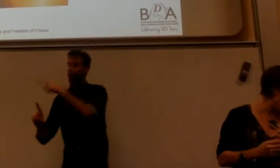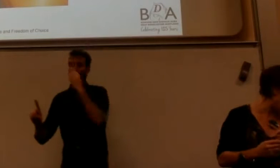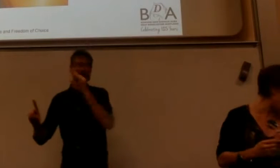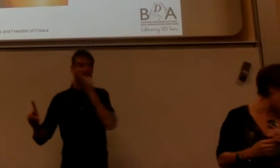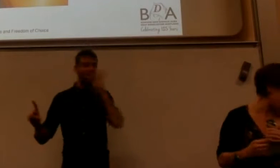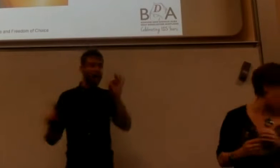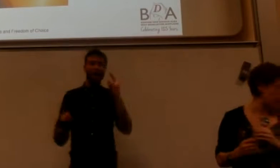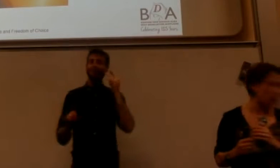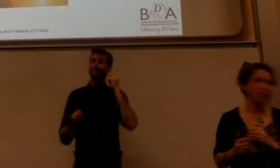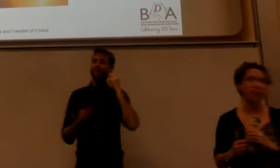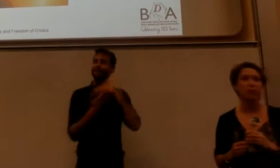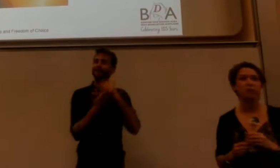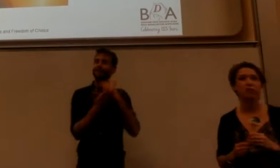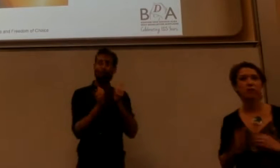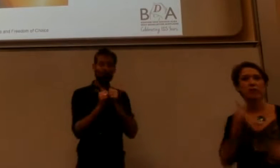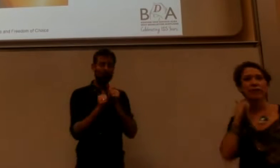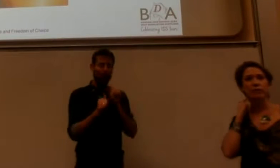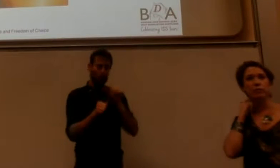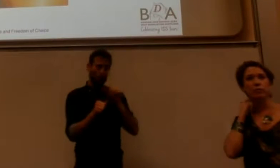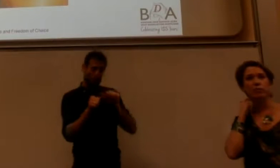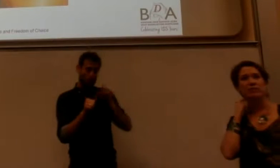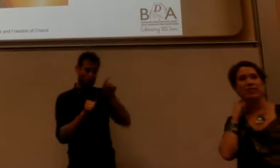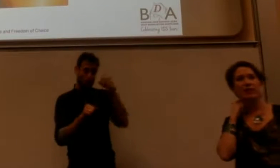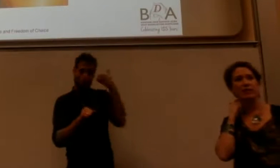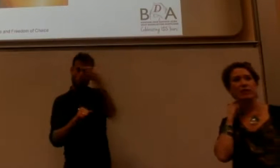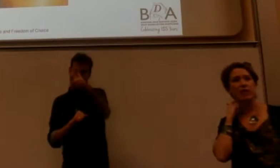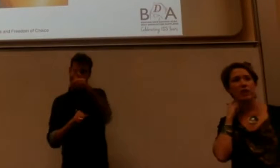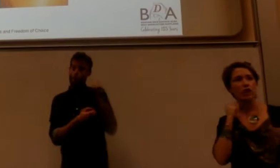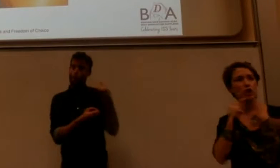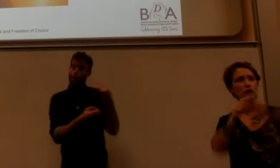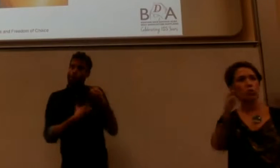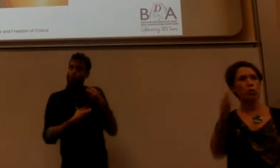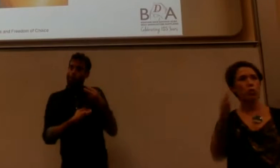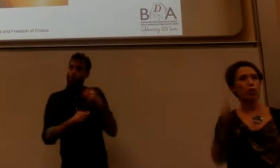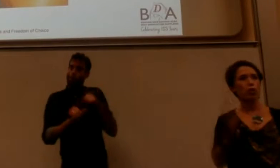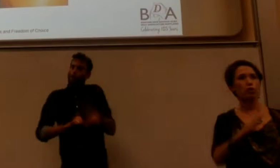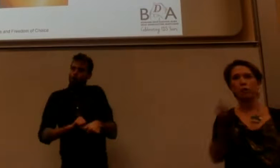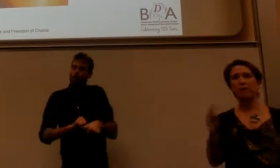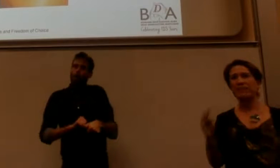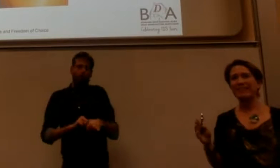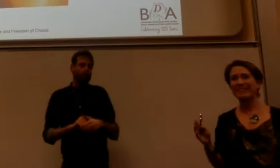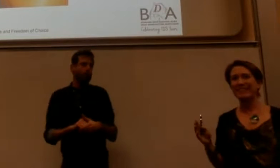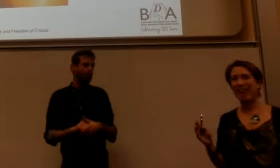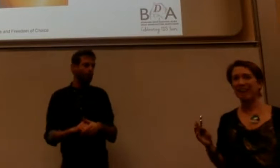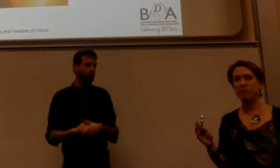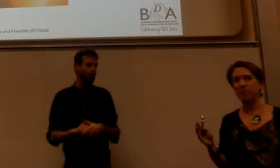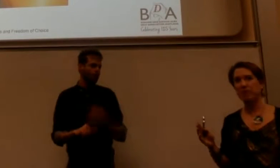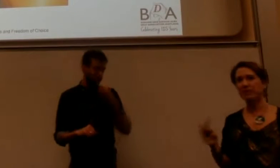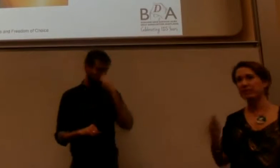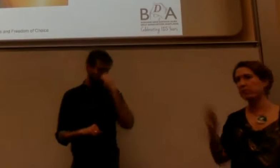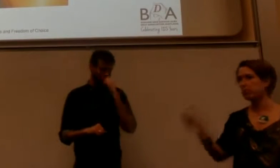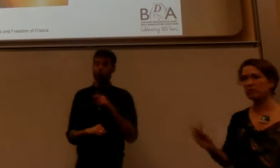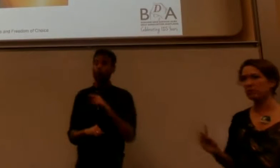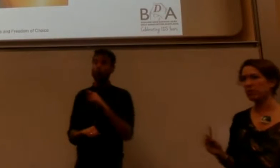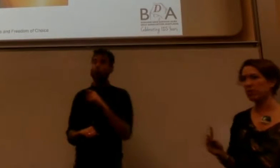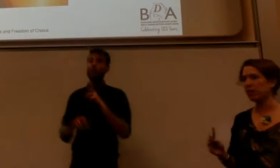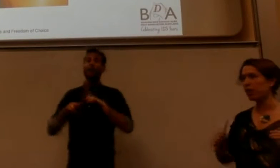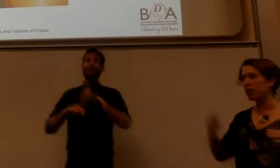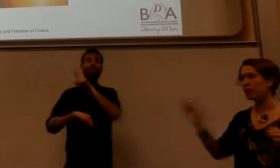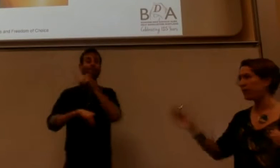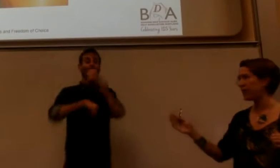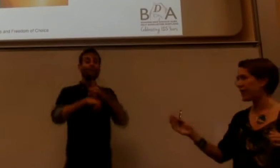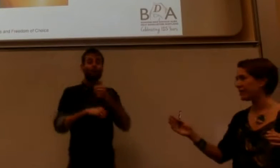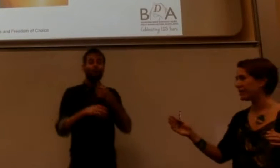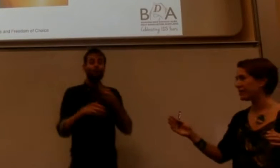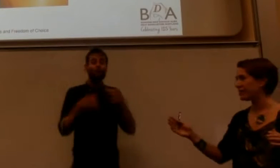that organisation. But I think also it's important to say that you or your group doesn't have to be supported by